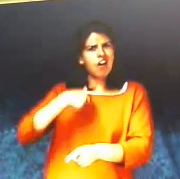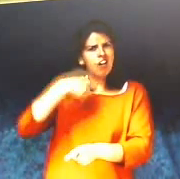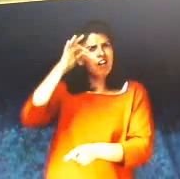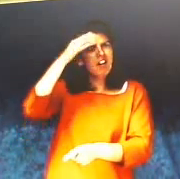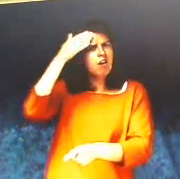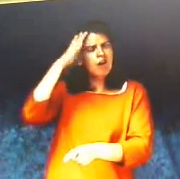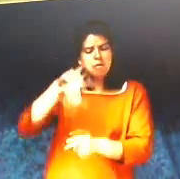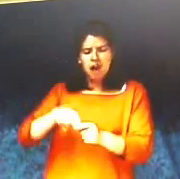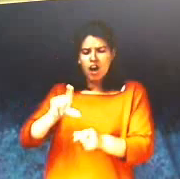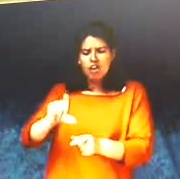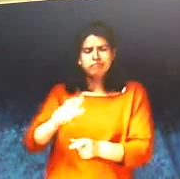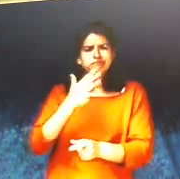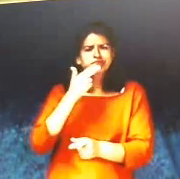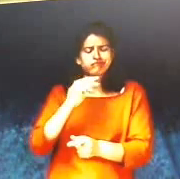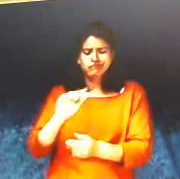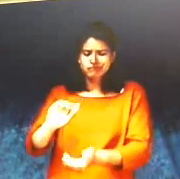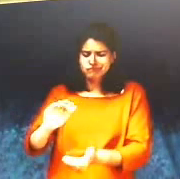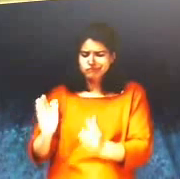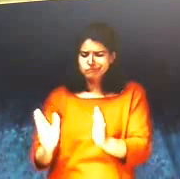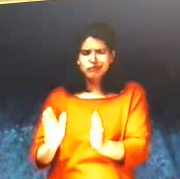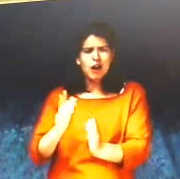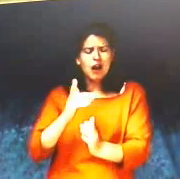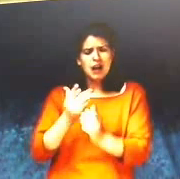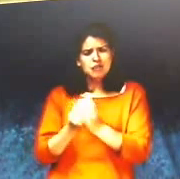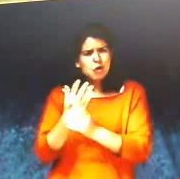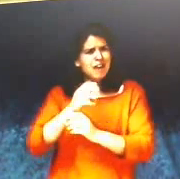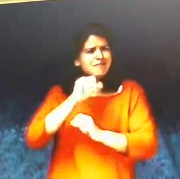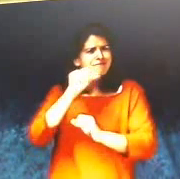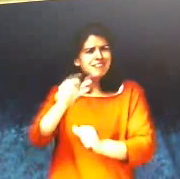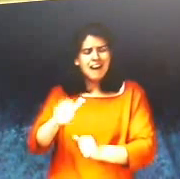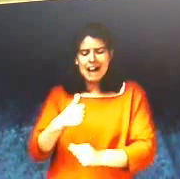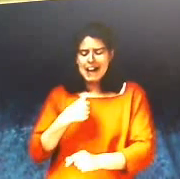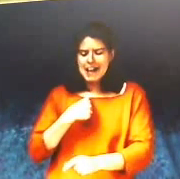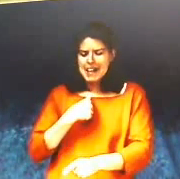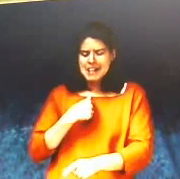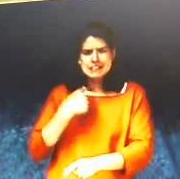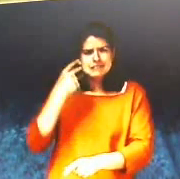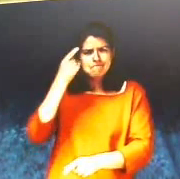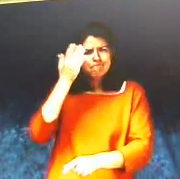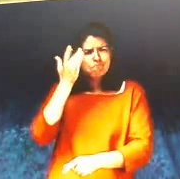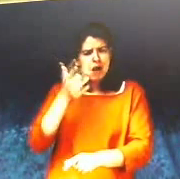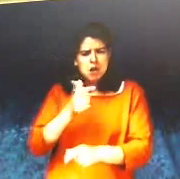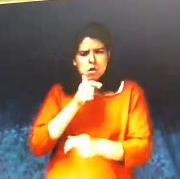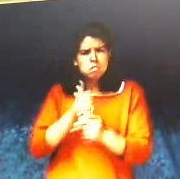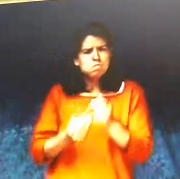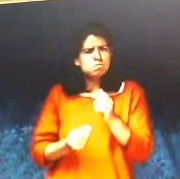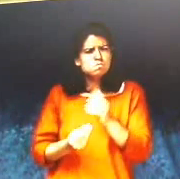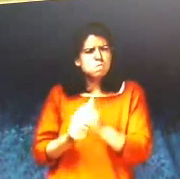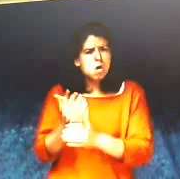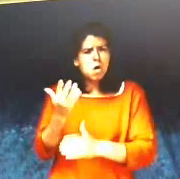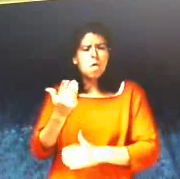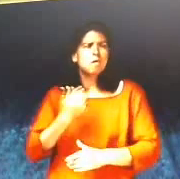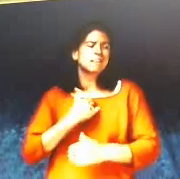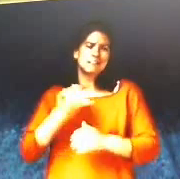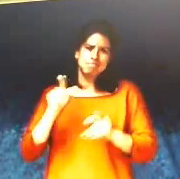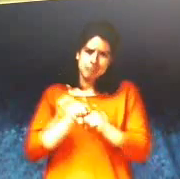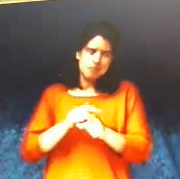I found another bush there, and it was really small, and it wasn't really growing,